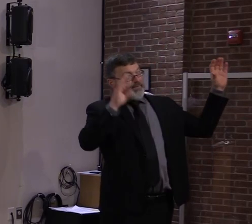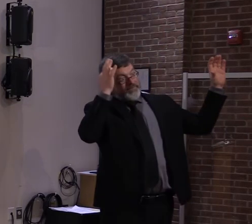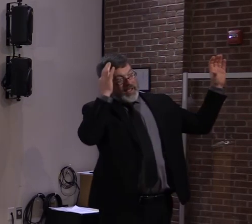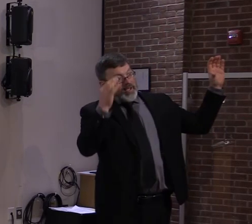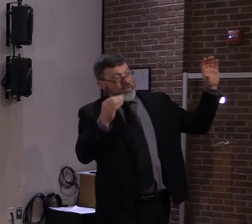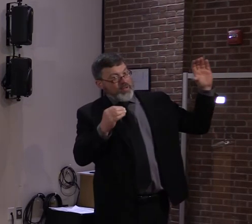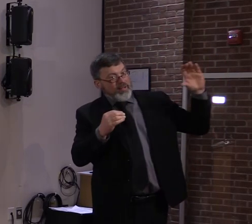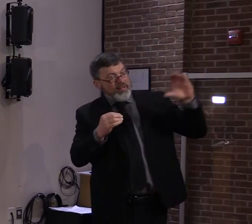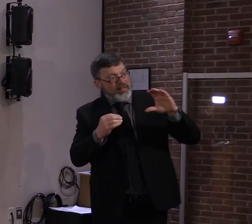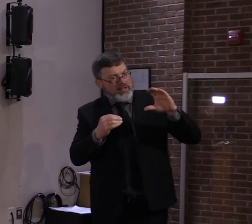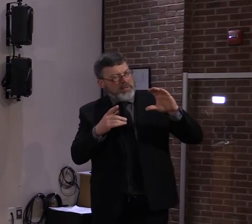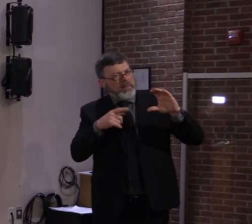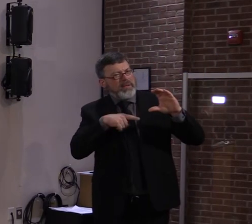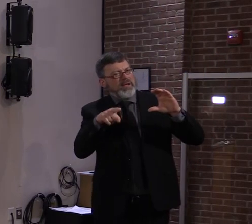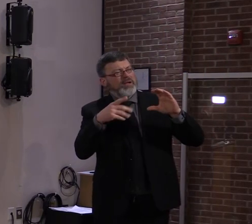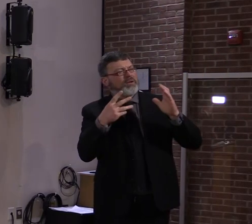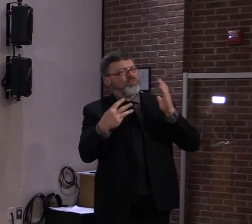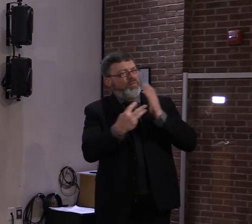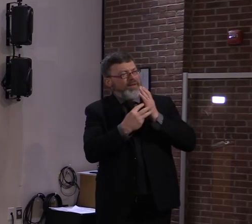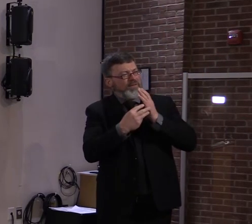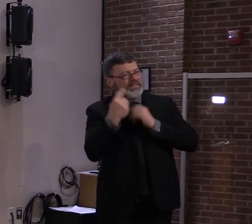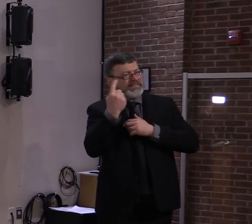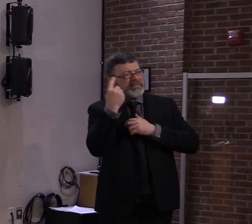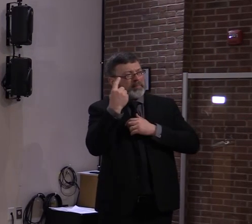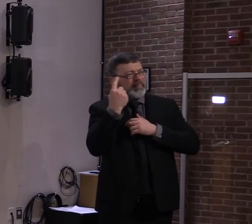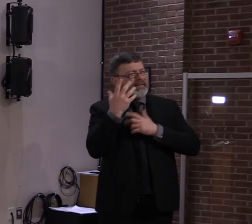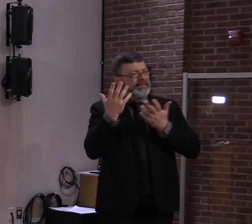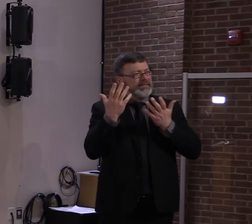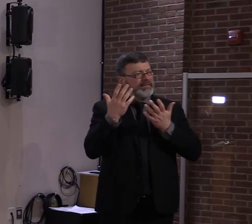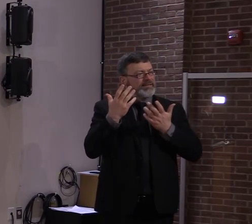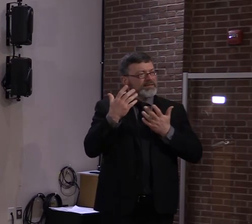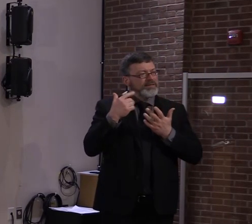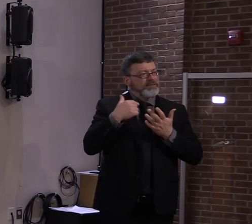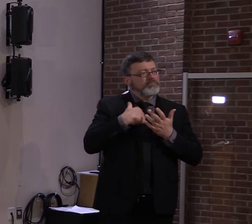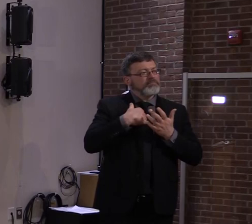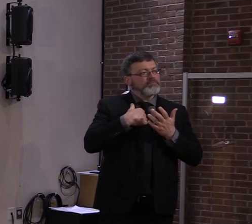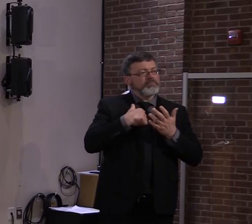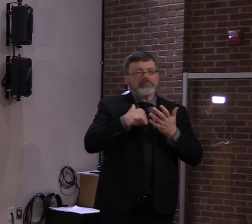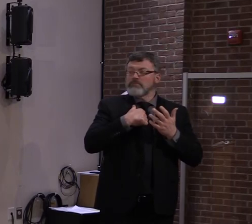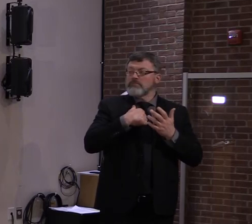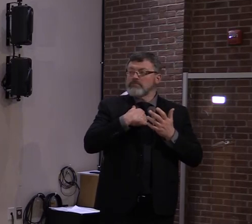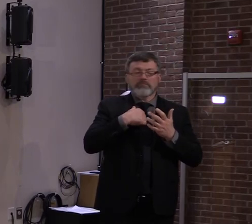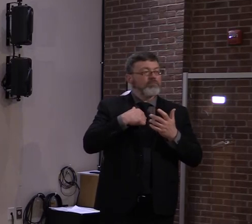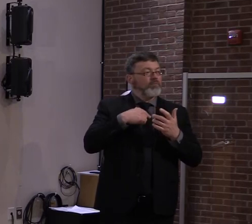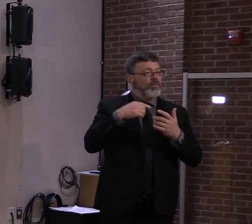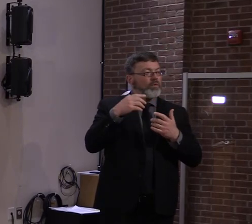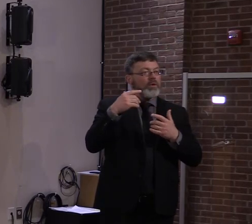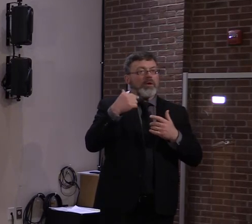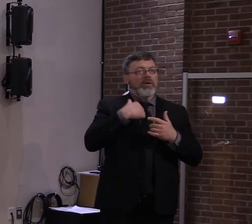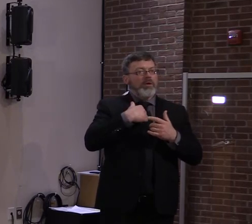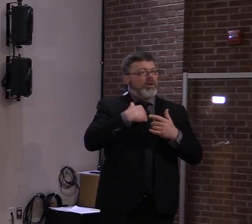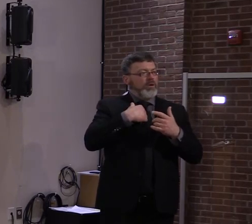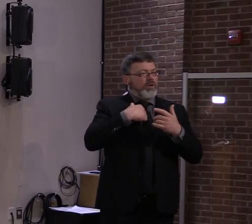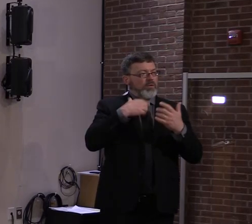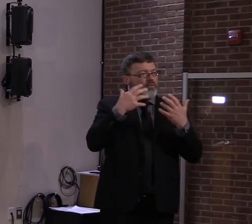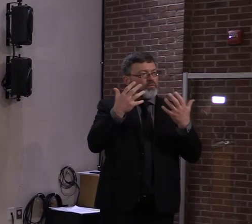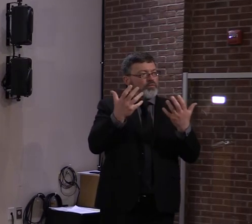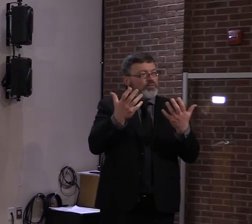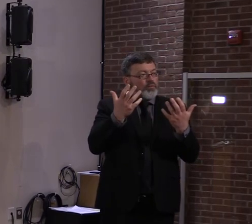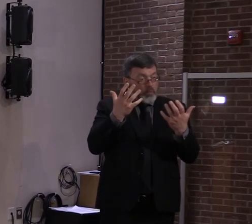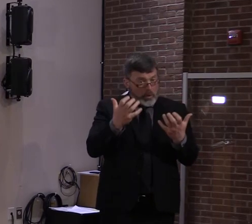kind of explain the rationale of keeping people on the UI system if they medically are unable to return to work.